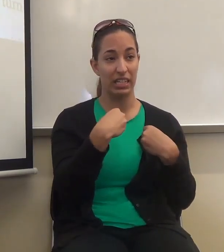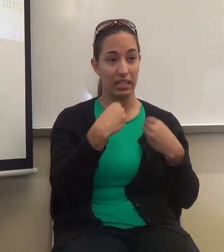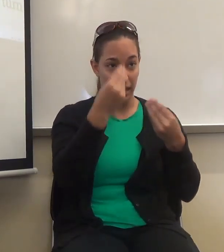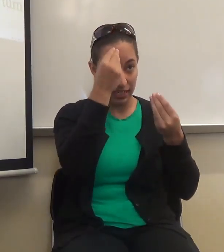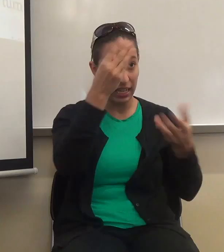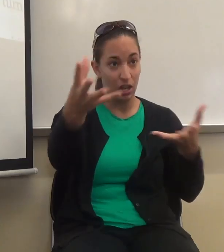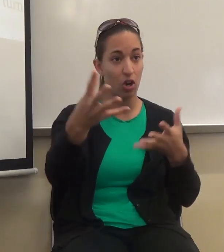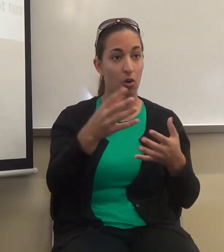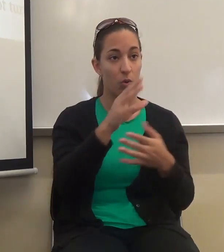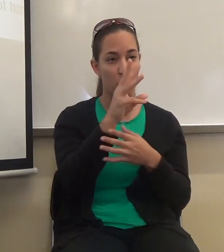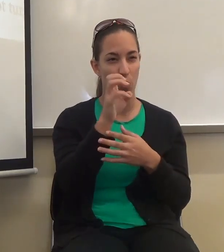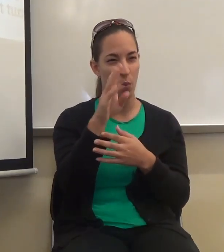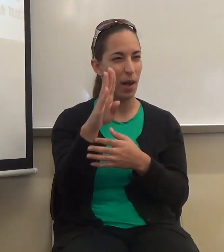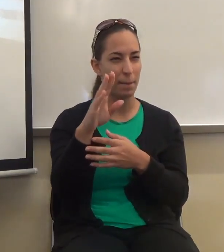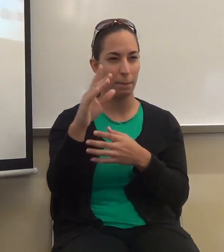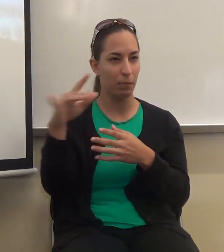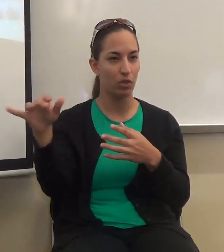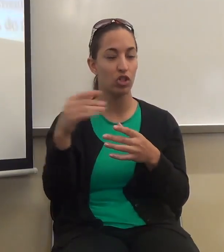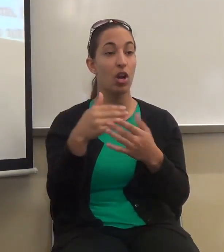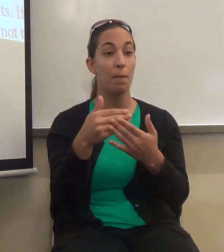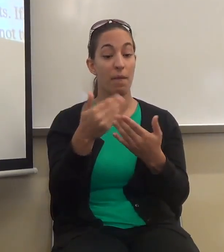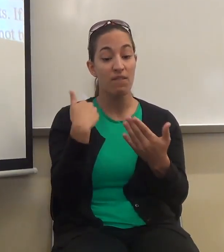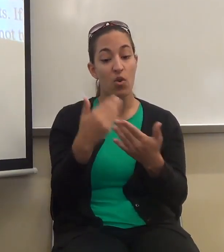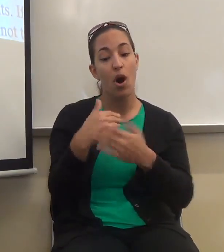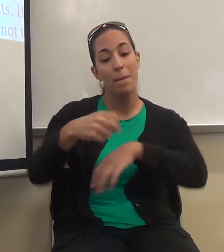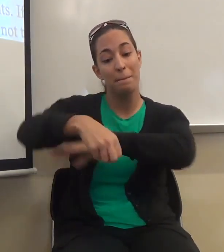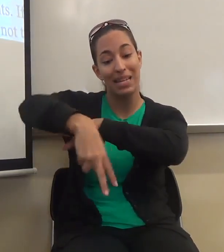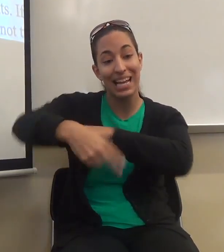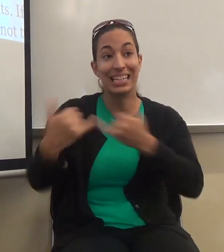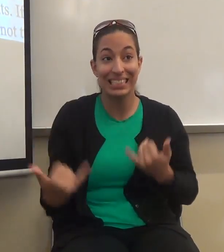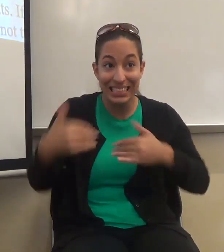WebReg. Okay? So again, I'm not telling anybody. We went over